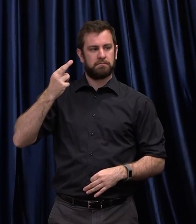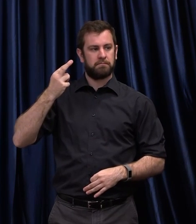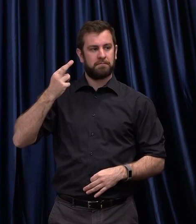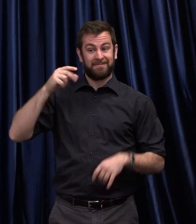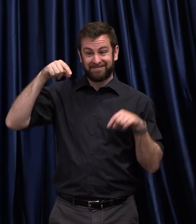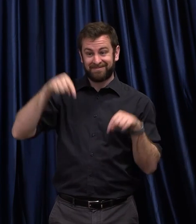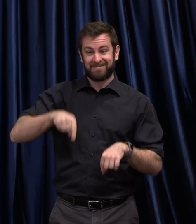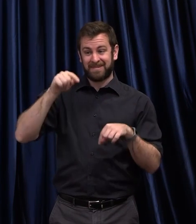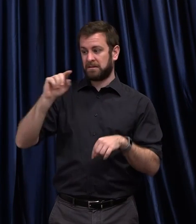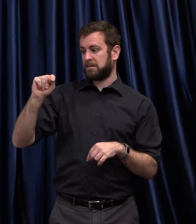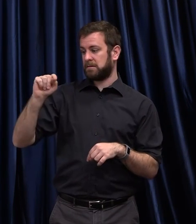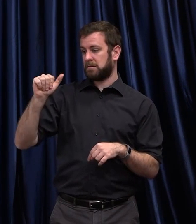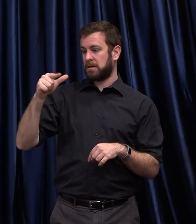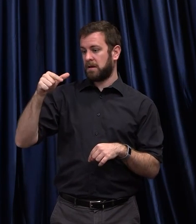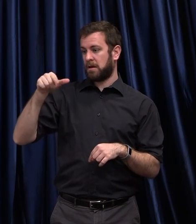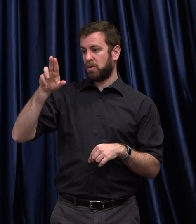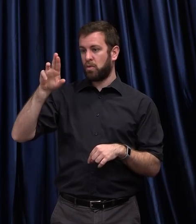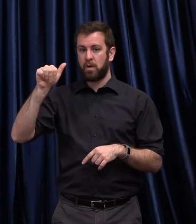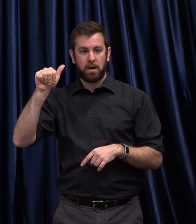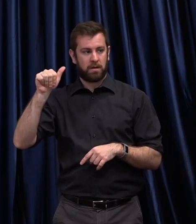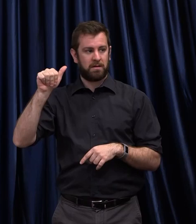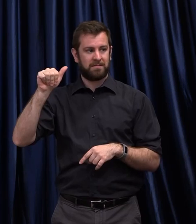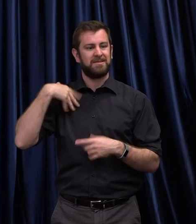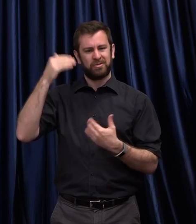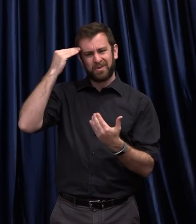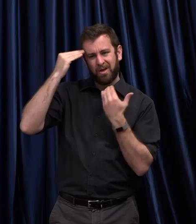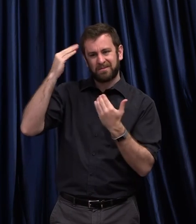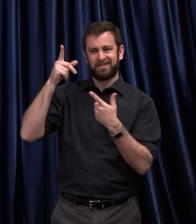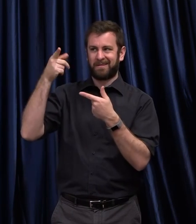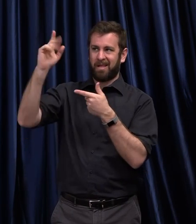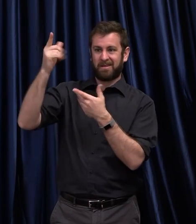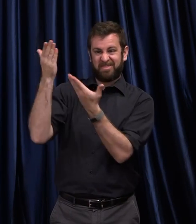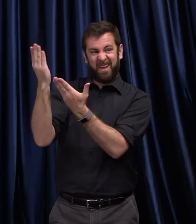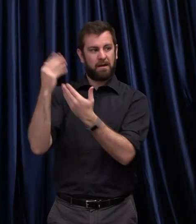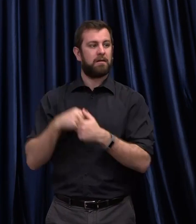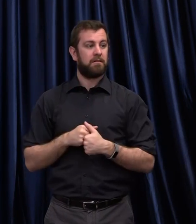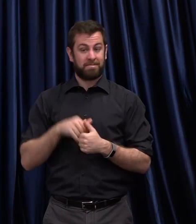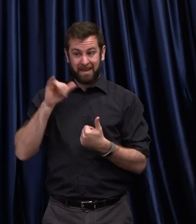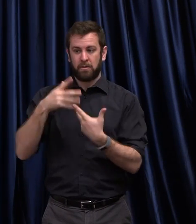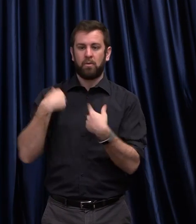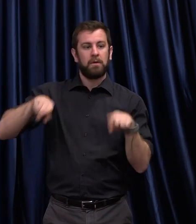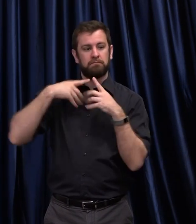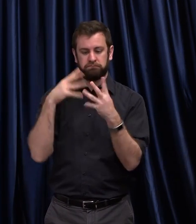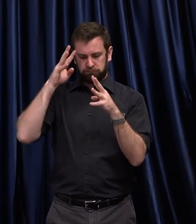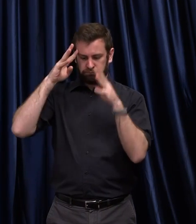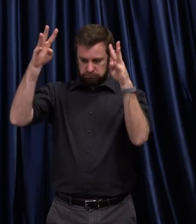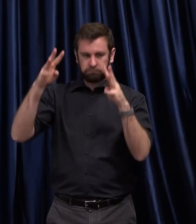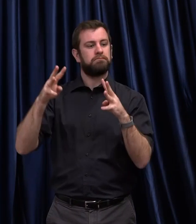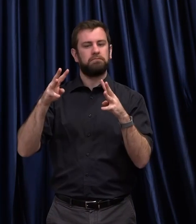taqwa, this conscience that we develop, is a crucial part of our